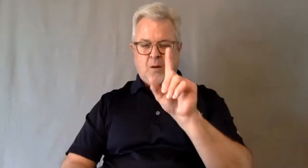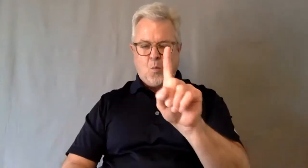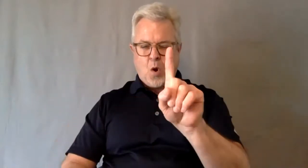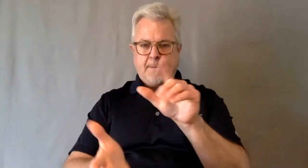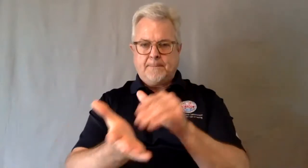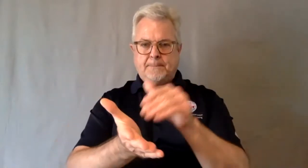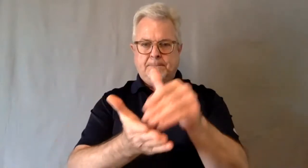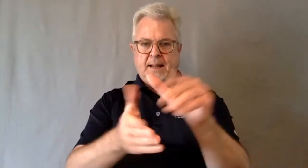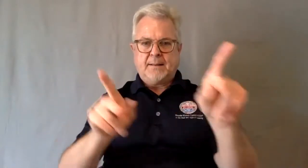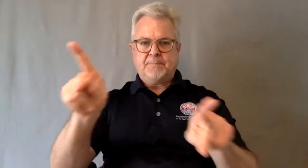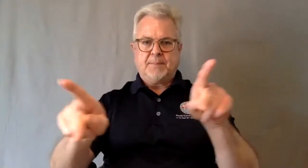Here in Rhode Island,